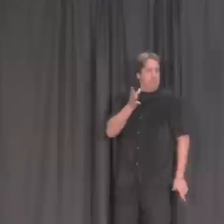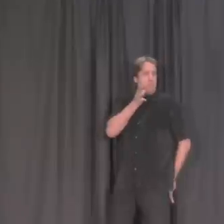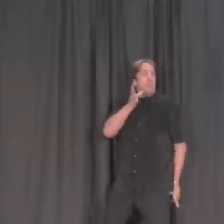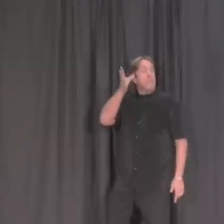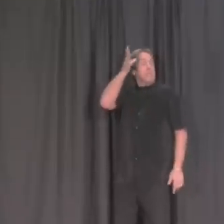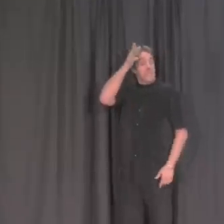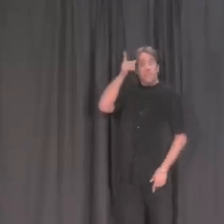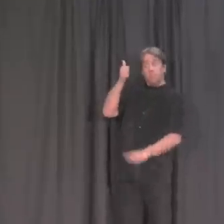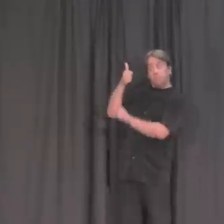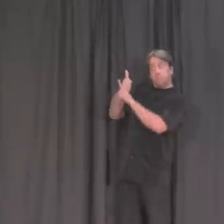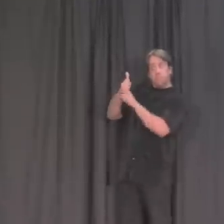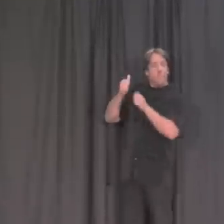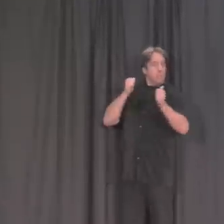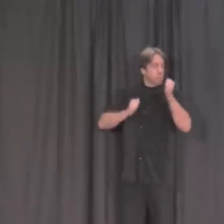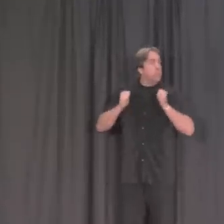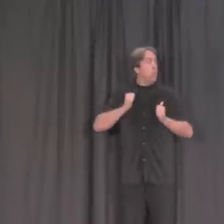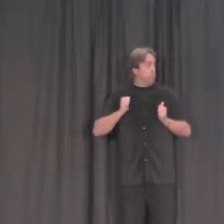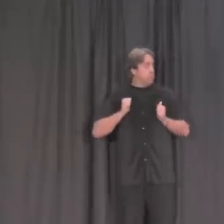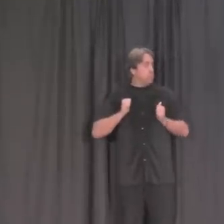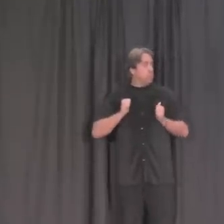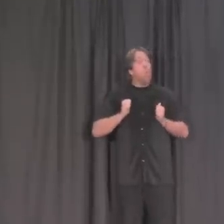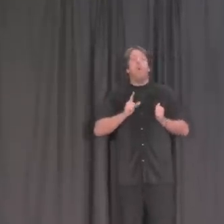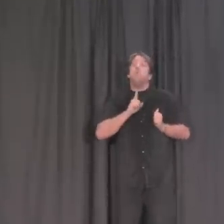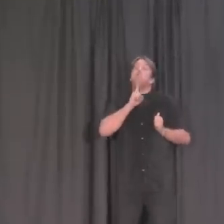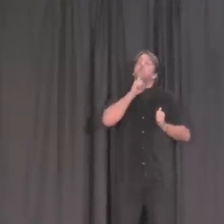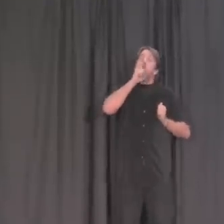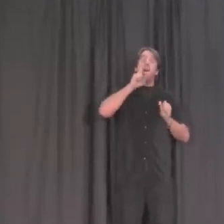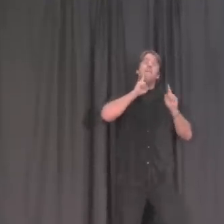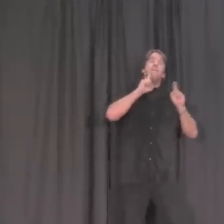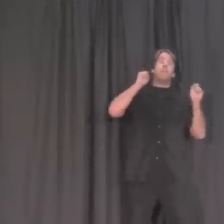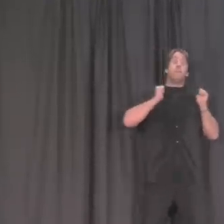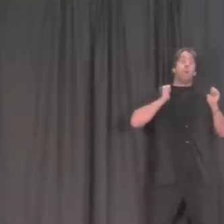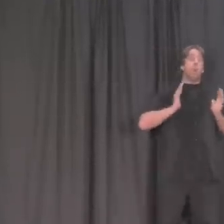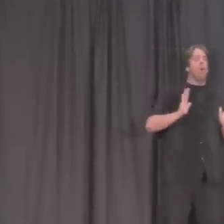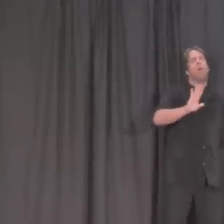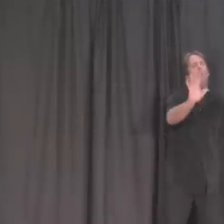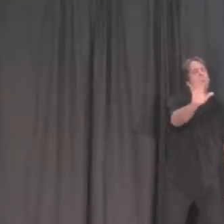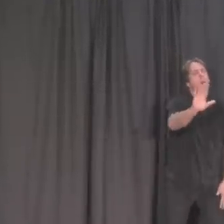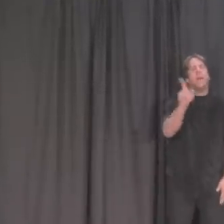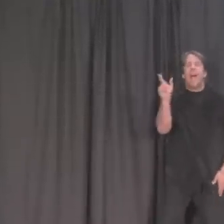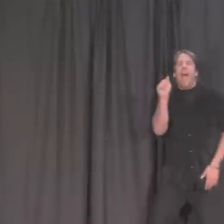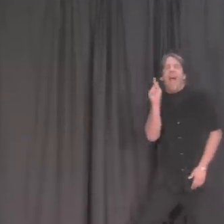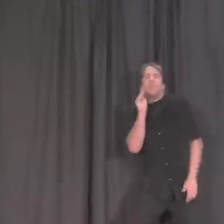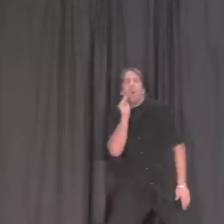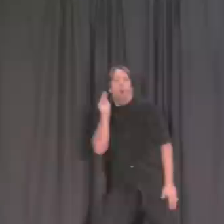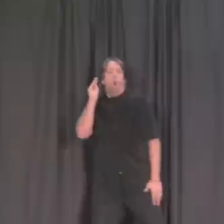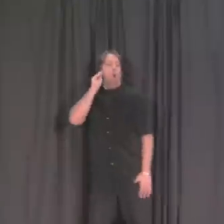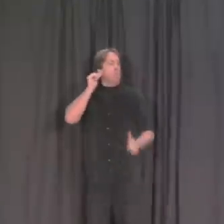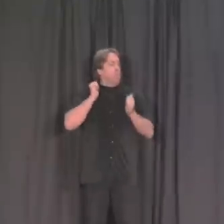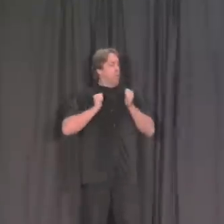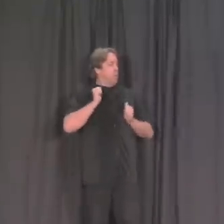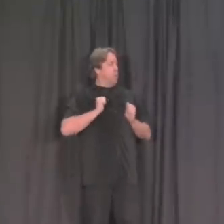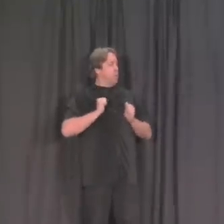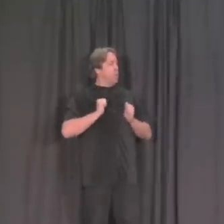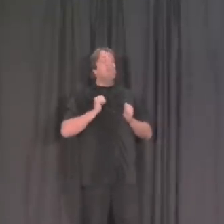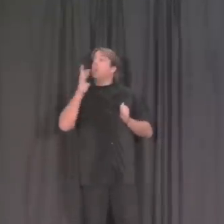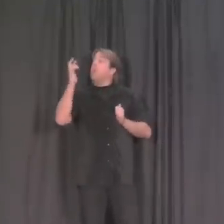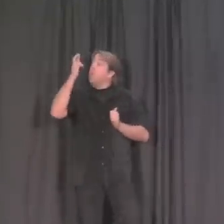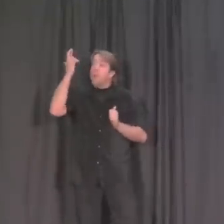actually learned it from my parents. They themselves were performers. They were not famous. They were home performers,